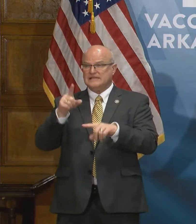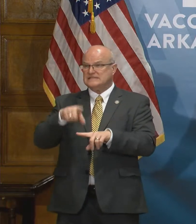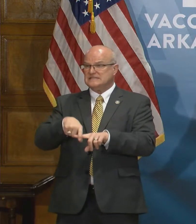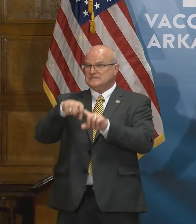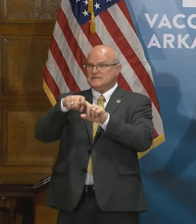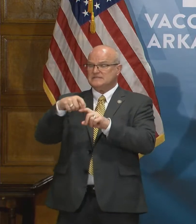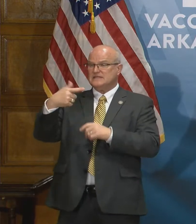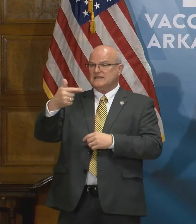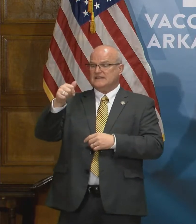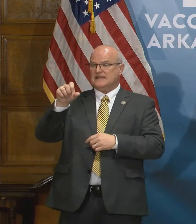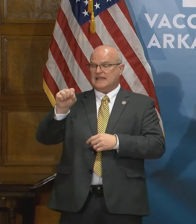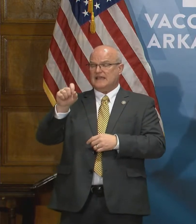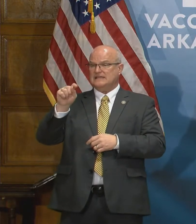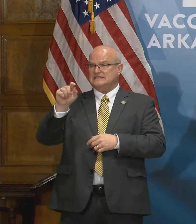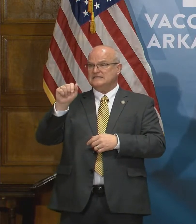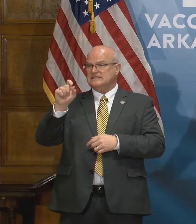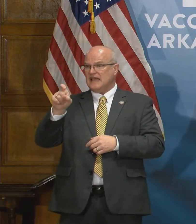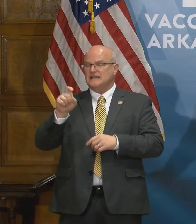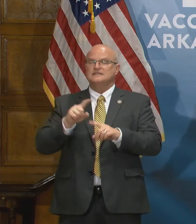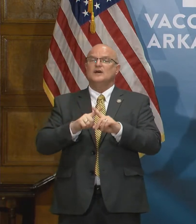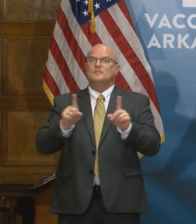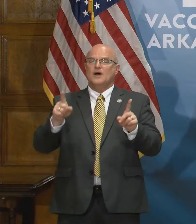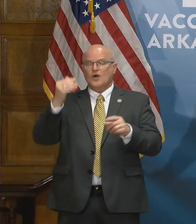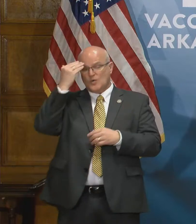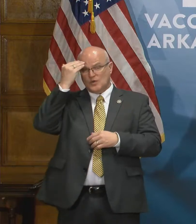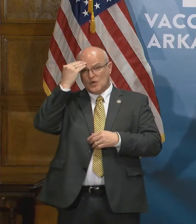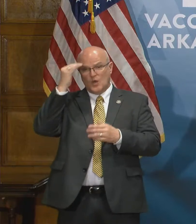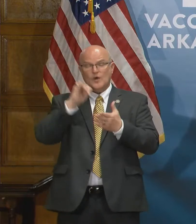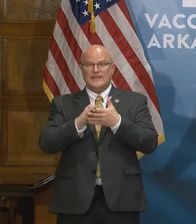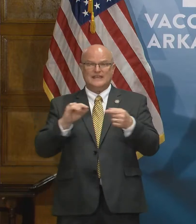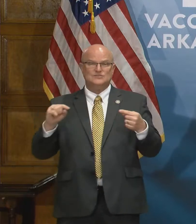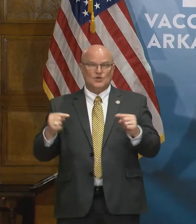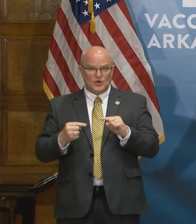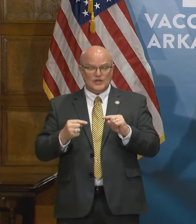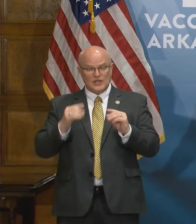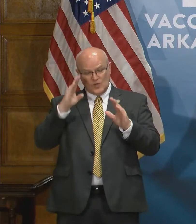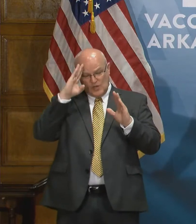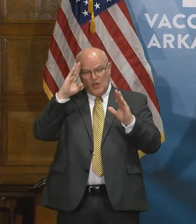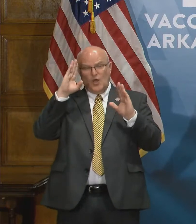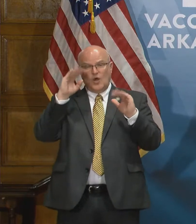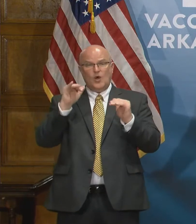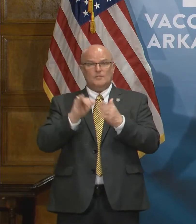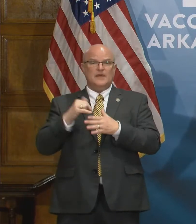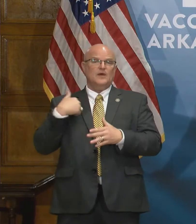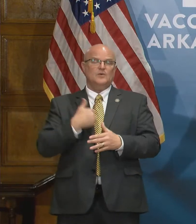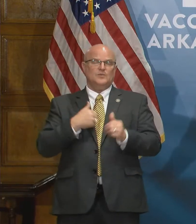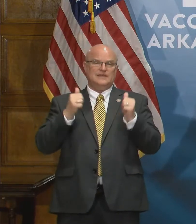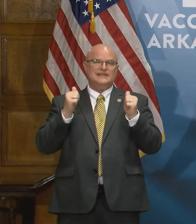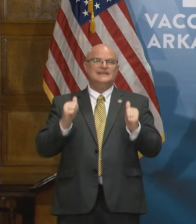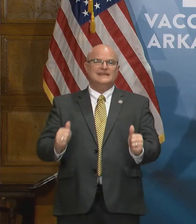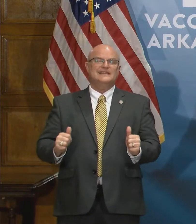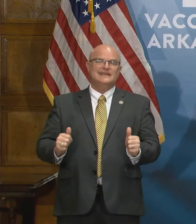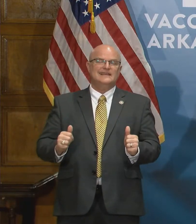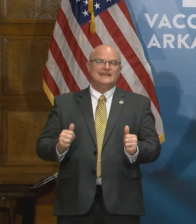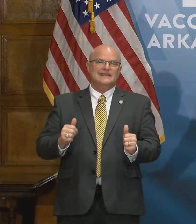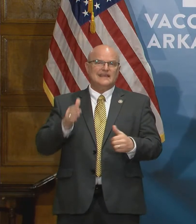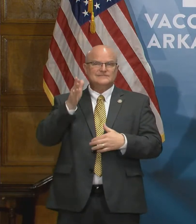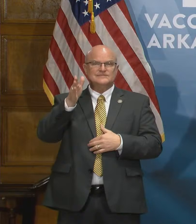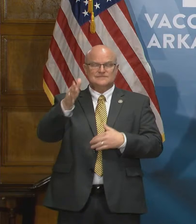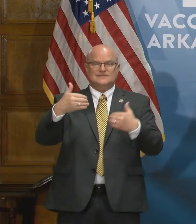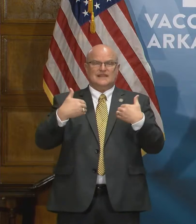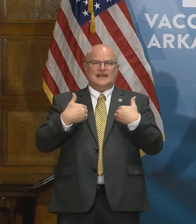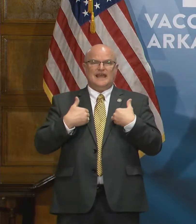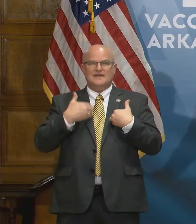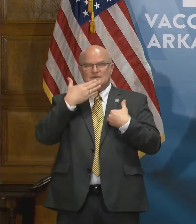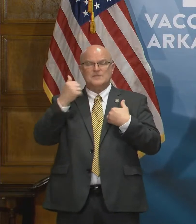suspension of the gas tax, but we know that that is hurting, and we hope that we can